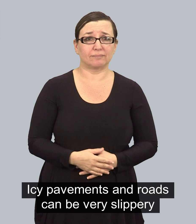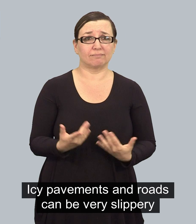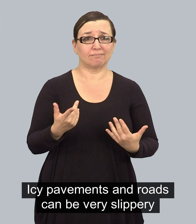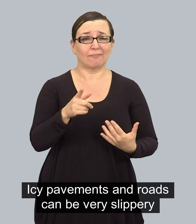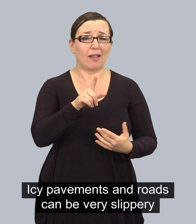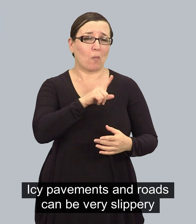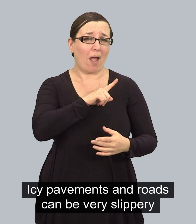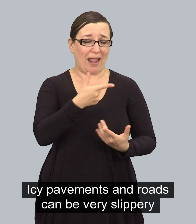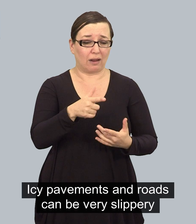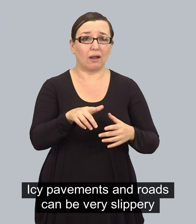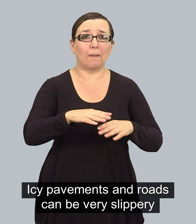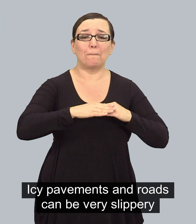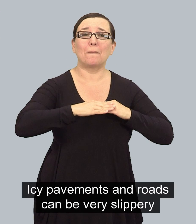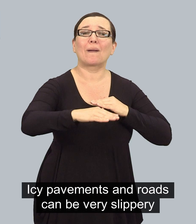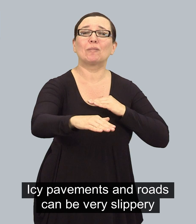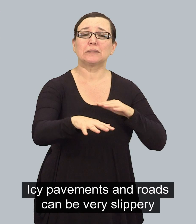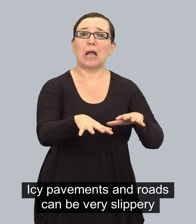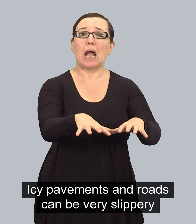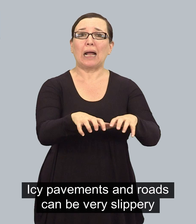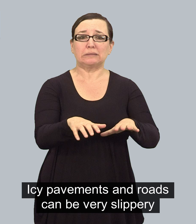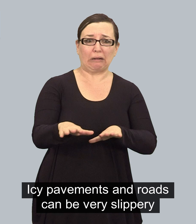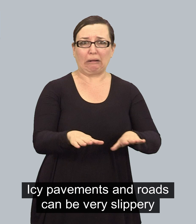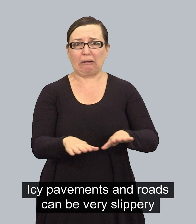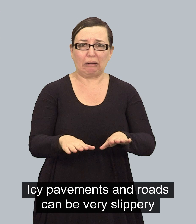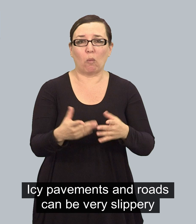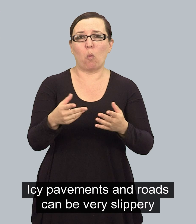Icy pavements and roads can be very slippery.